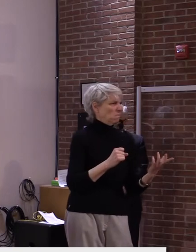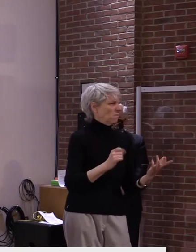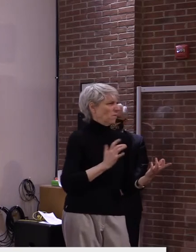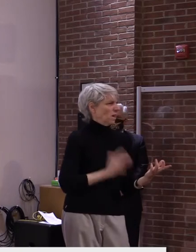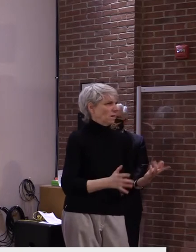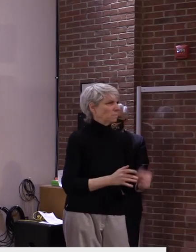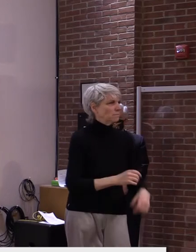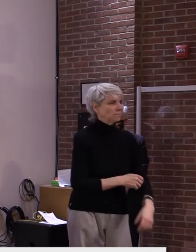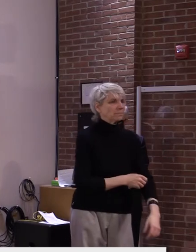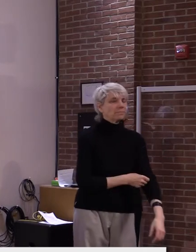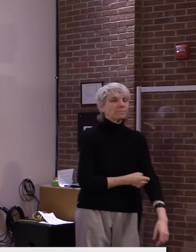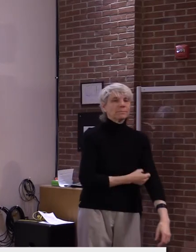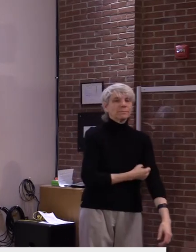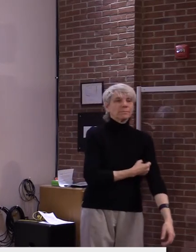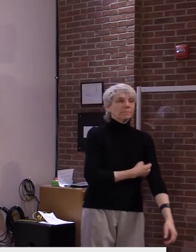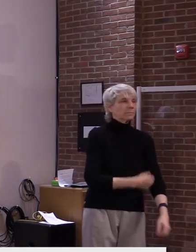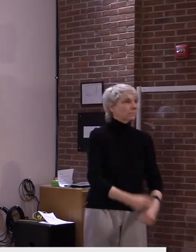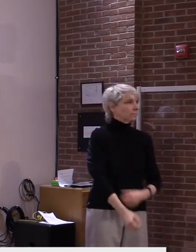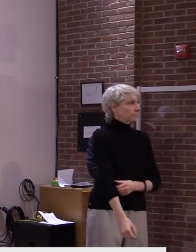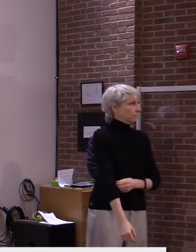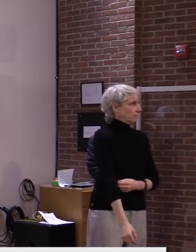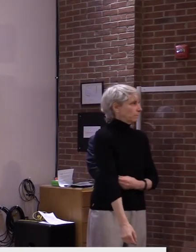about.